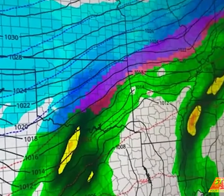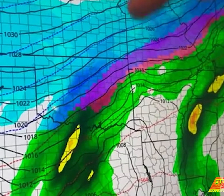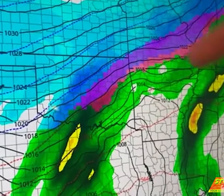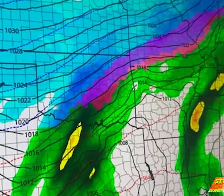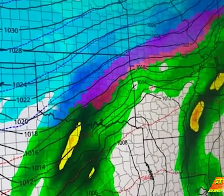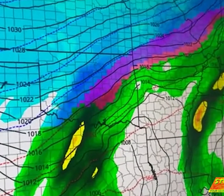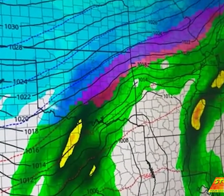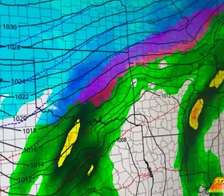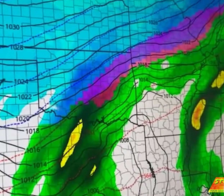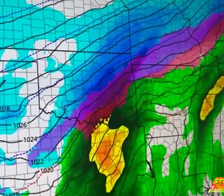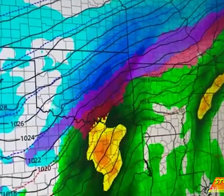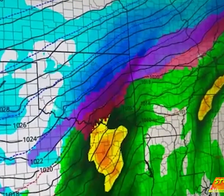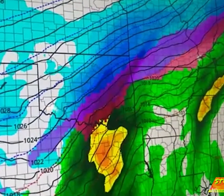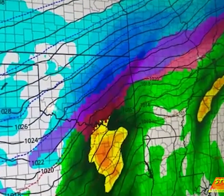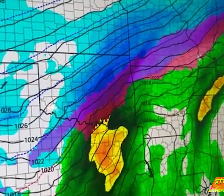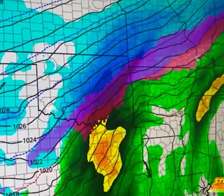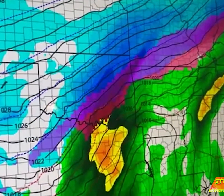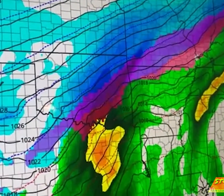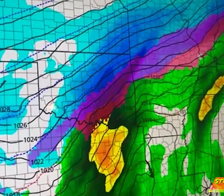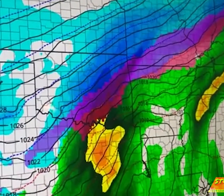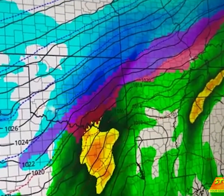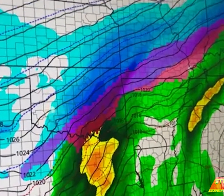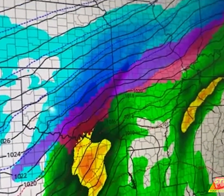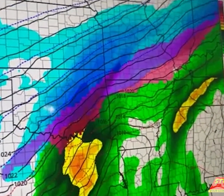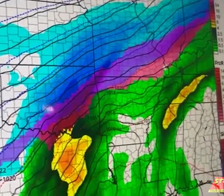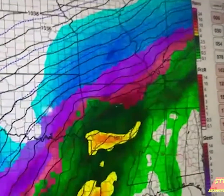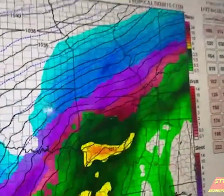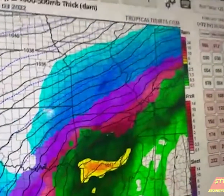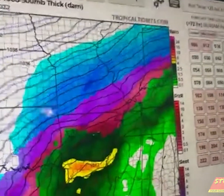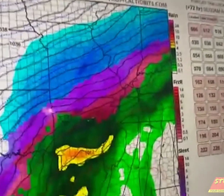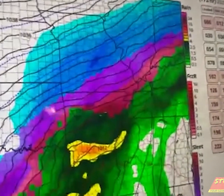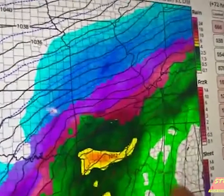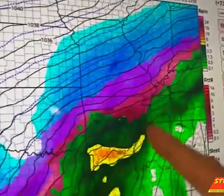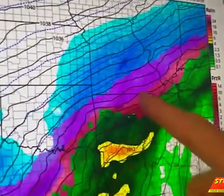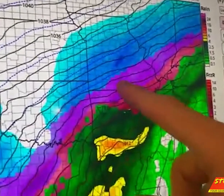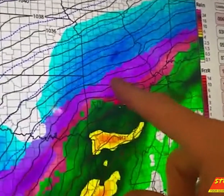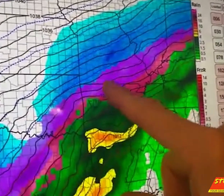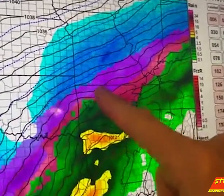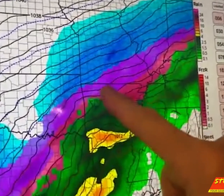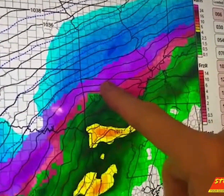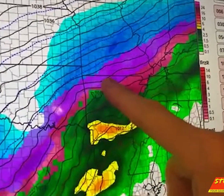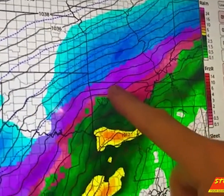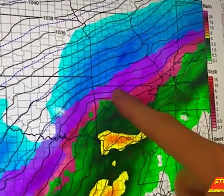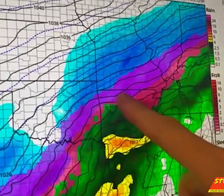down quite as fast. So this is why we have all of this model discrepancy going on and nobody knows what's going on. This is 6